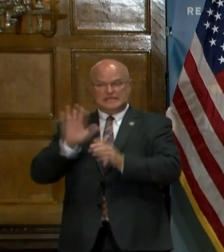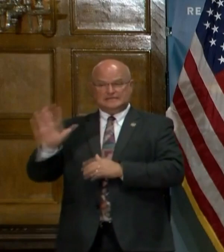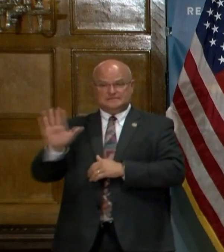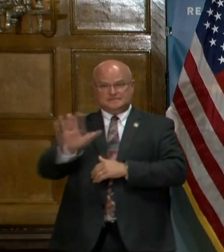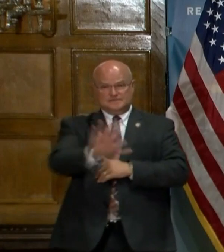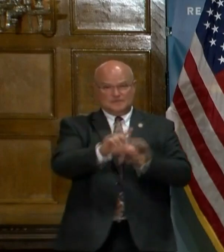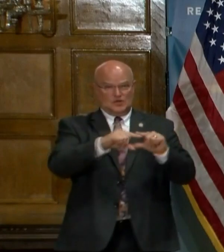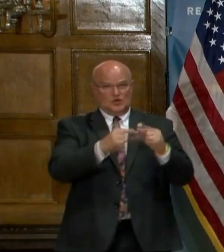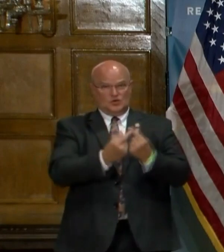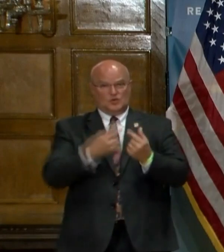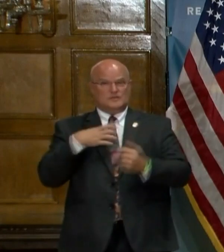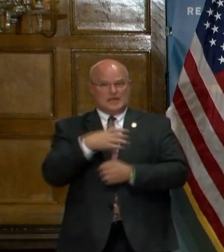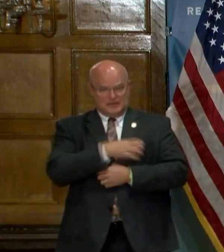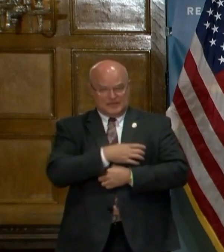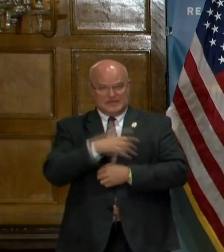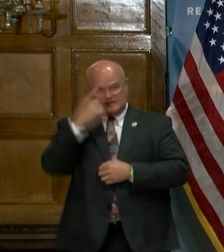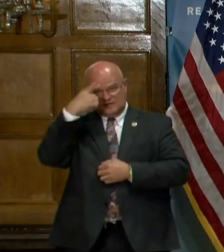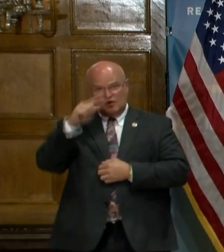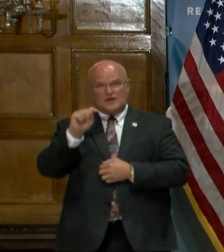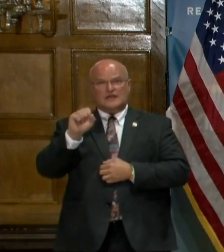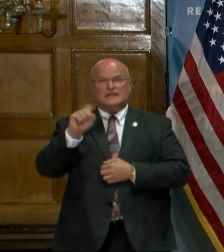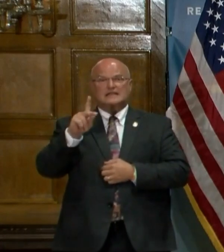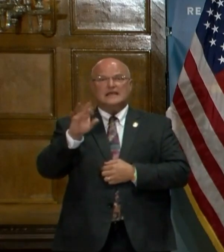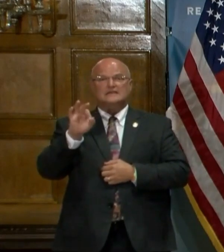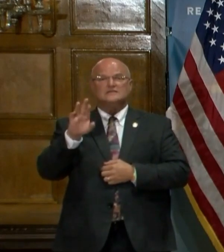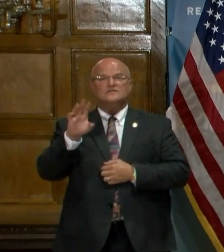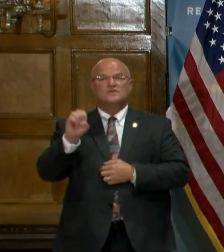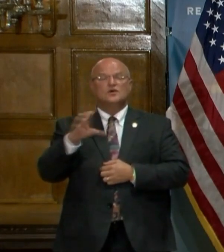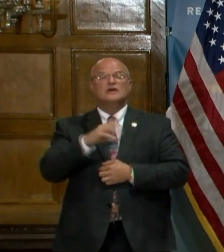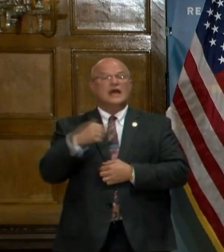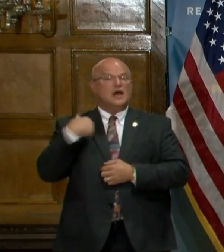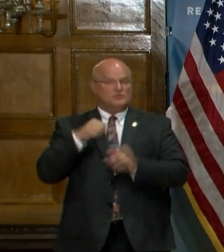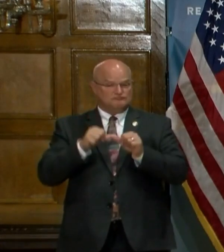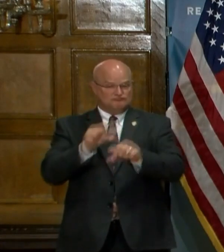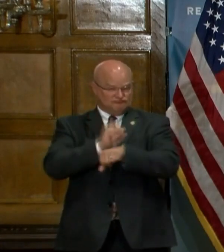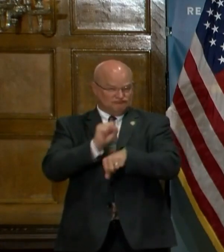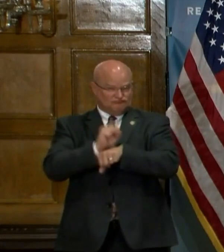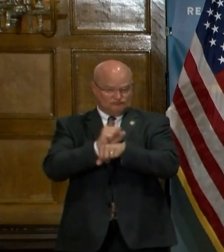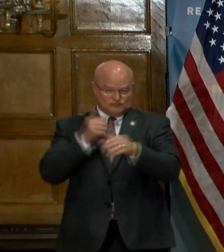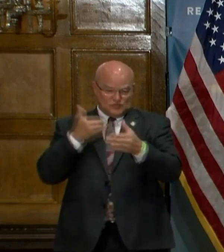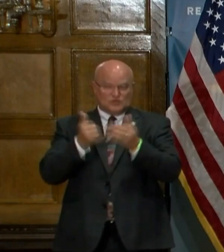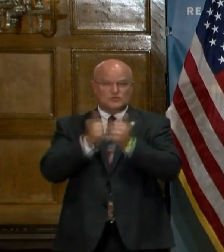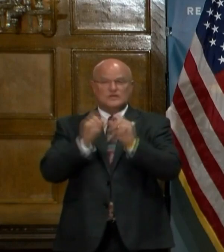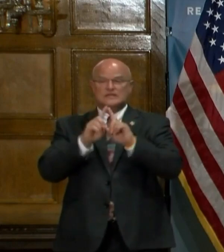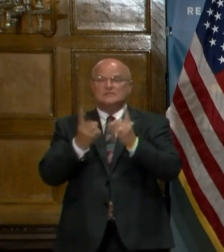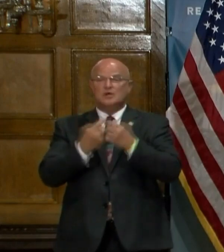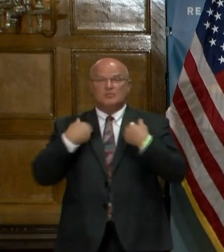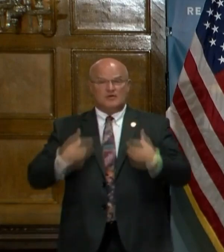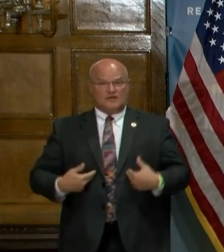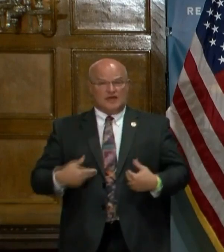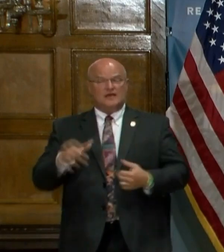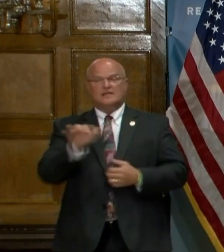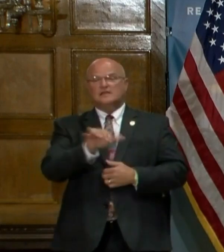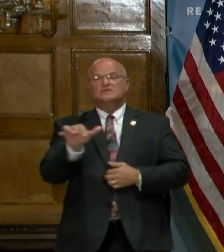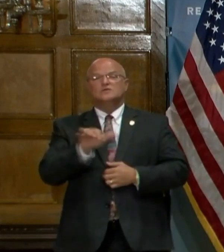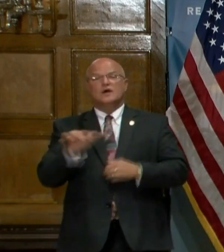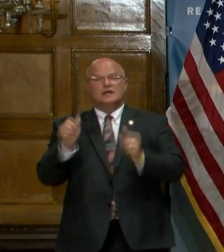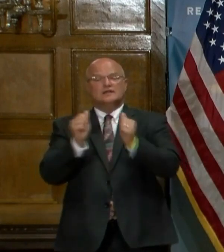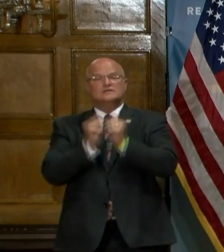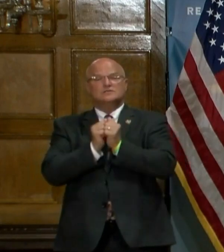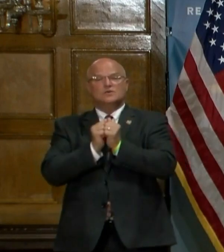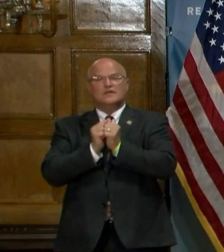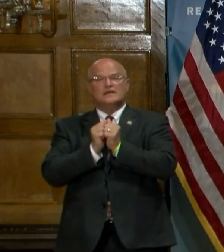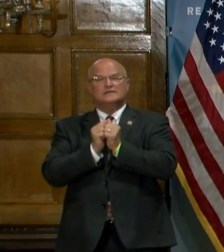various committees of the task force. And we continue to work closely with the Department of Health as well as